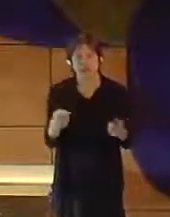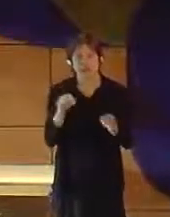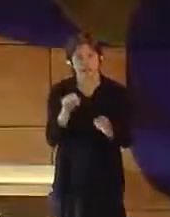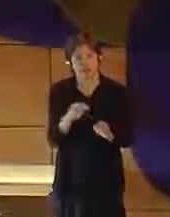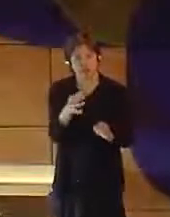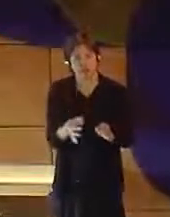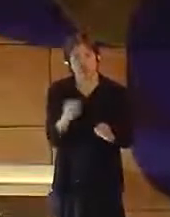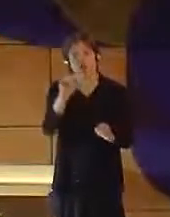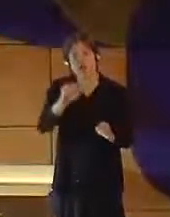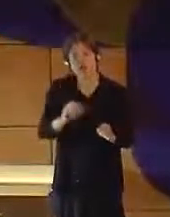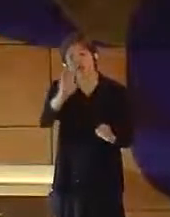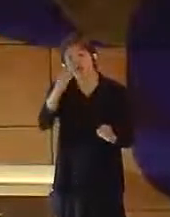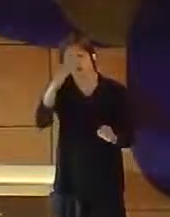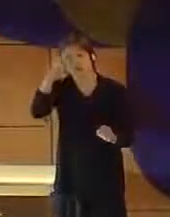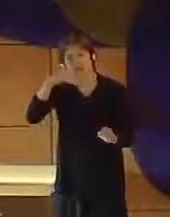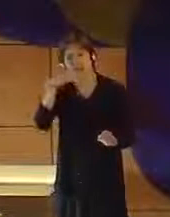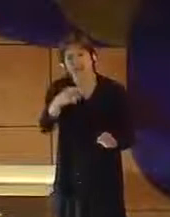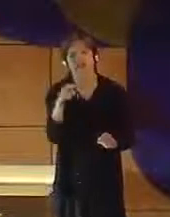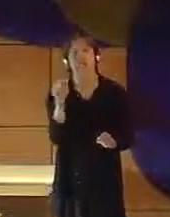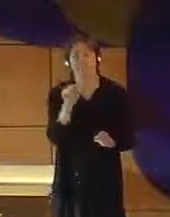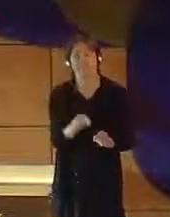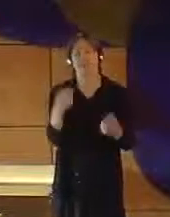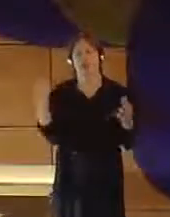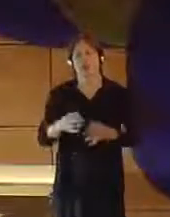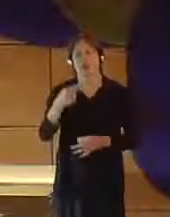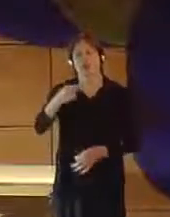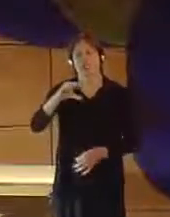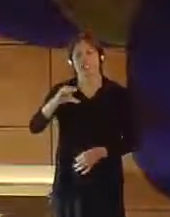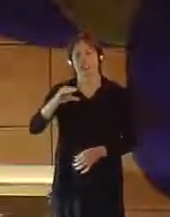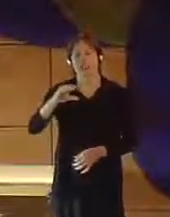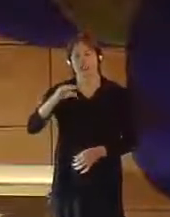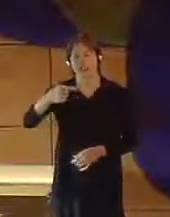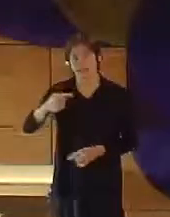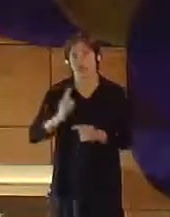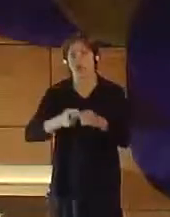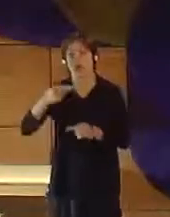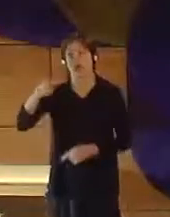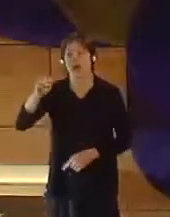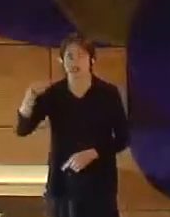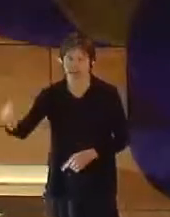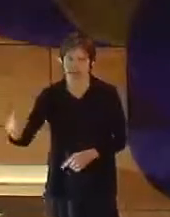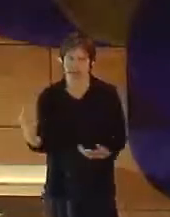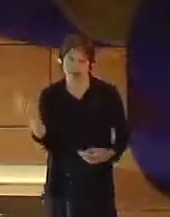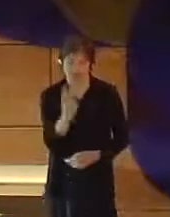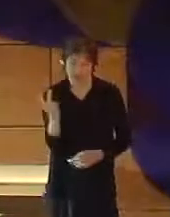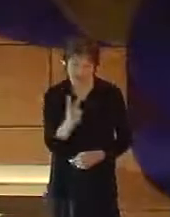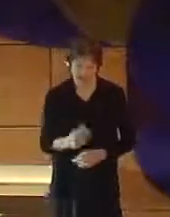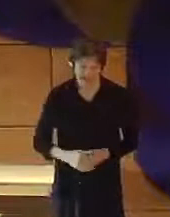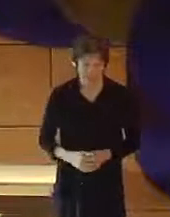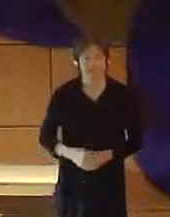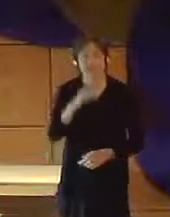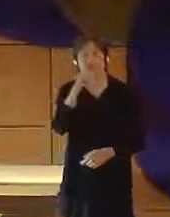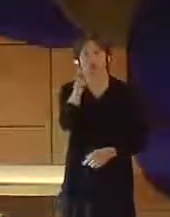probably HMG. The question, but if you want sexual characteristics, testosterone is